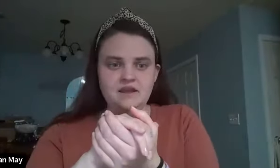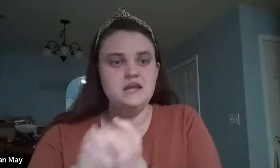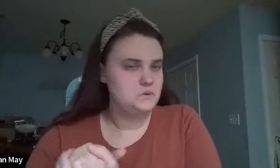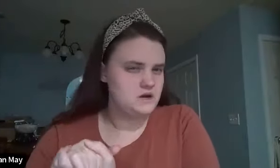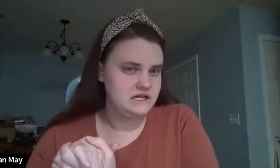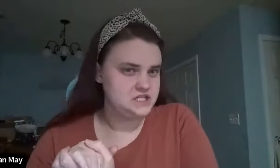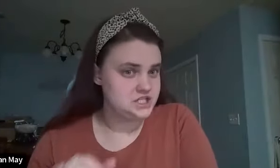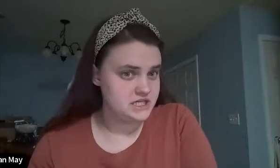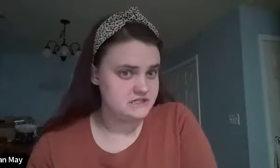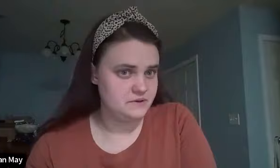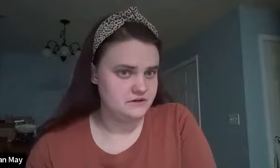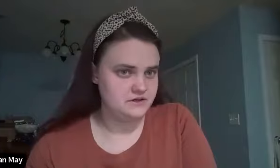If we wanted a cheeseburger,